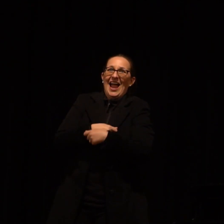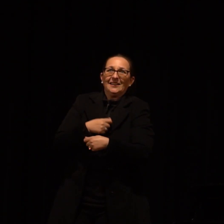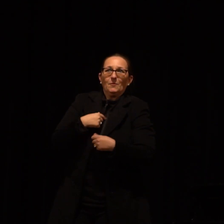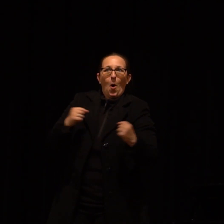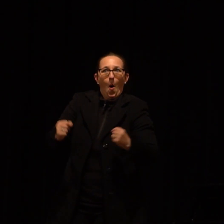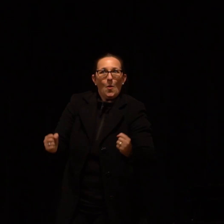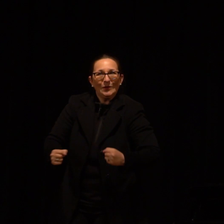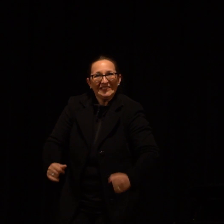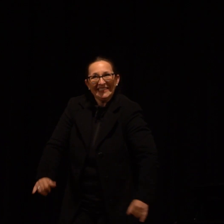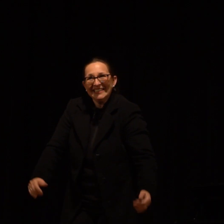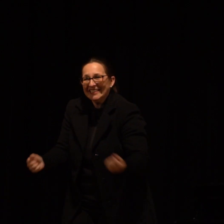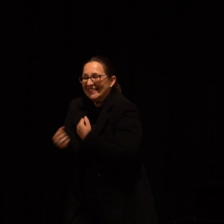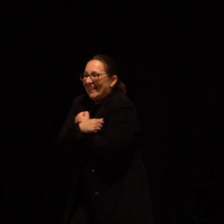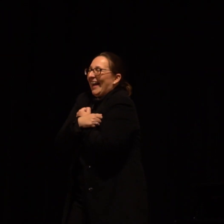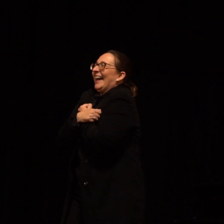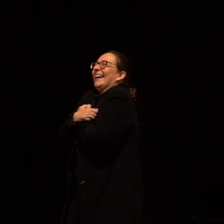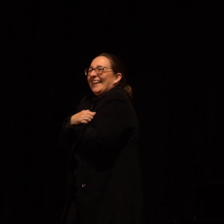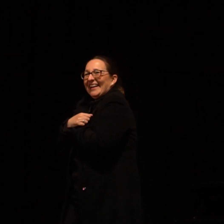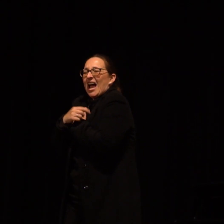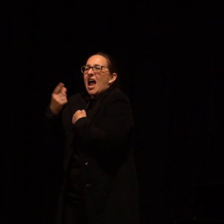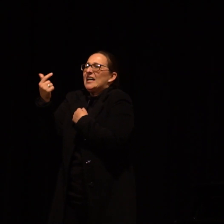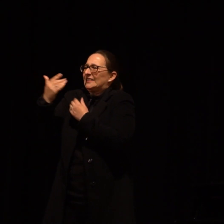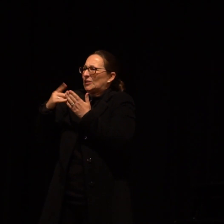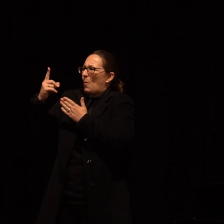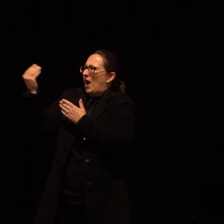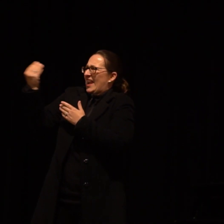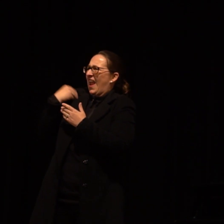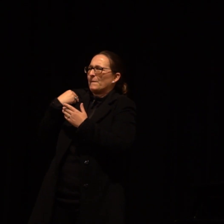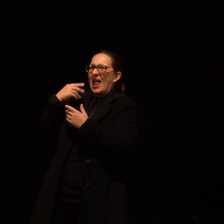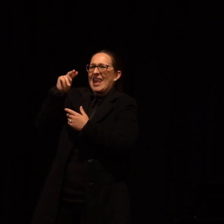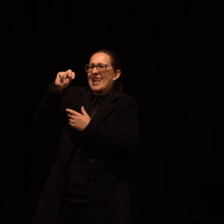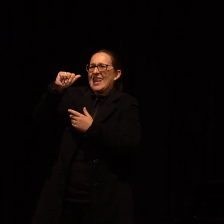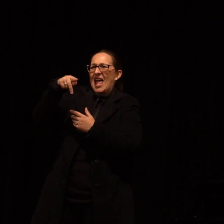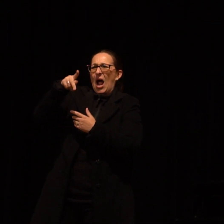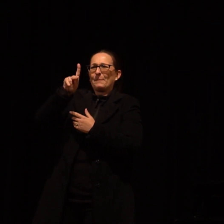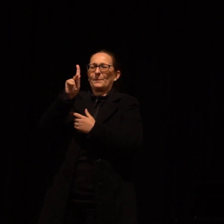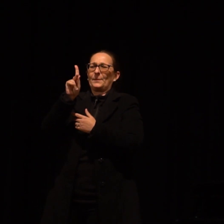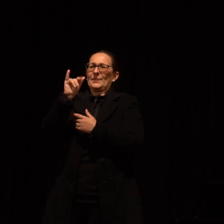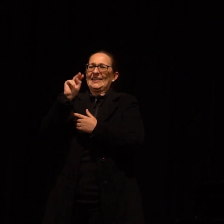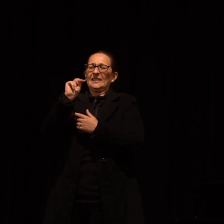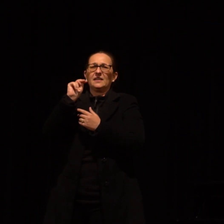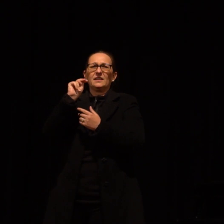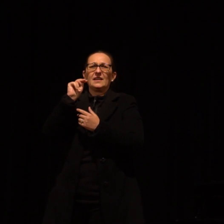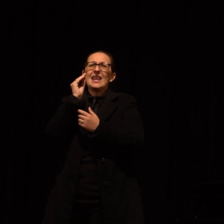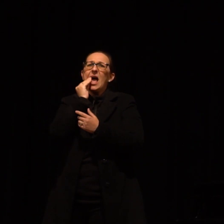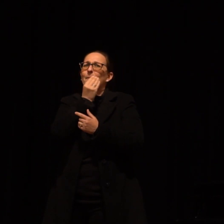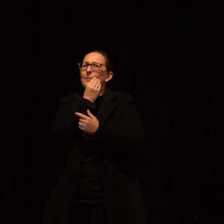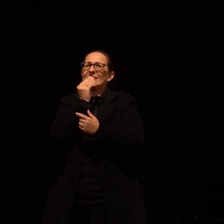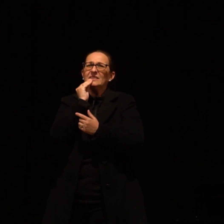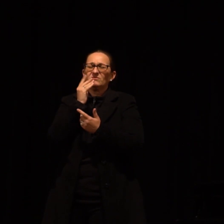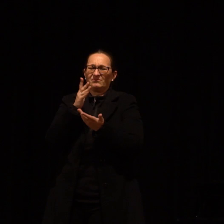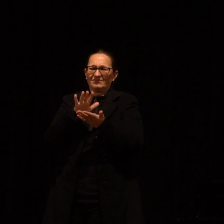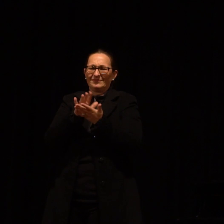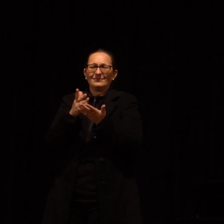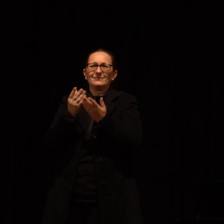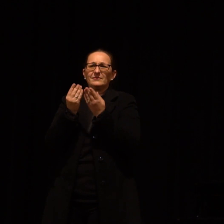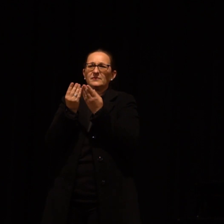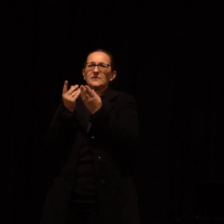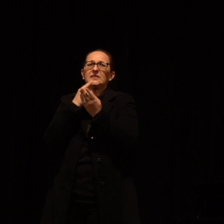cute boy's giving me a fairy blanket because I'm cold. He wraps me up in a blanket, and someone gives